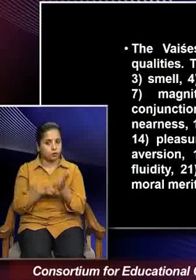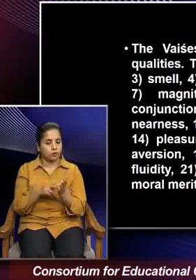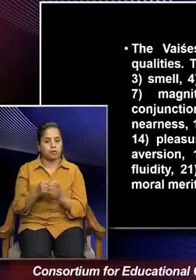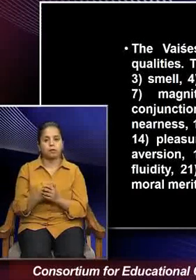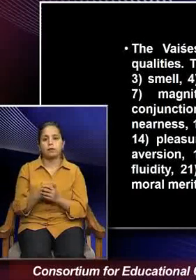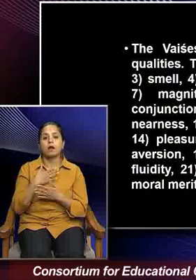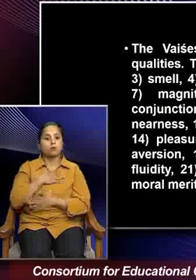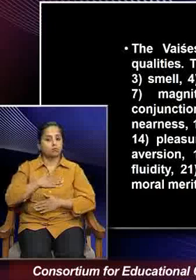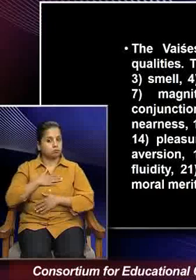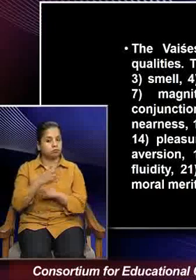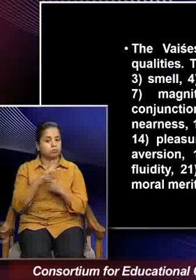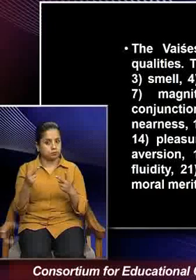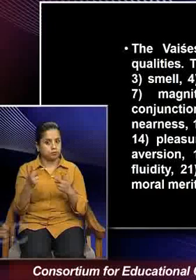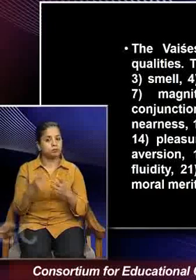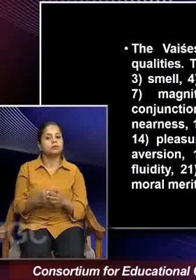pleasure,